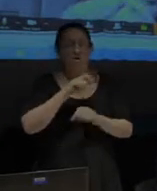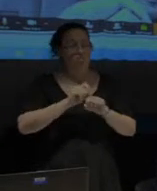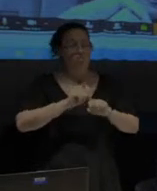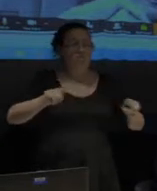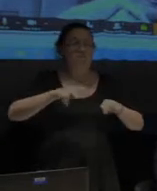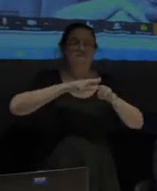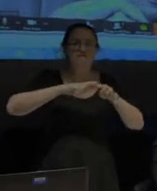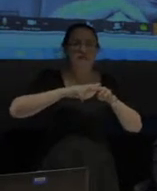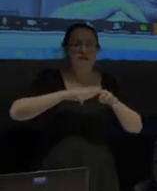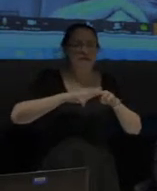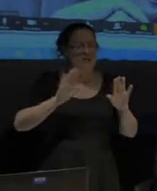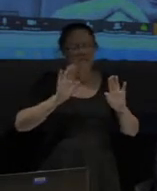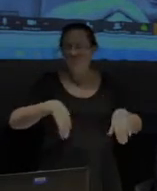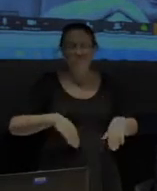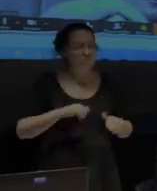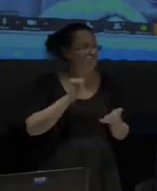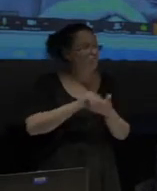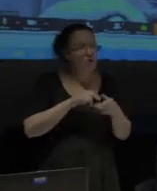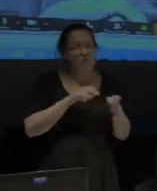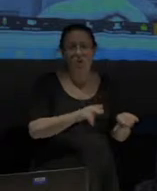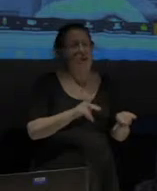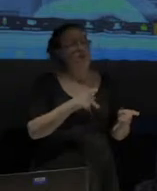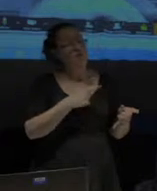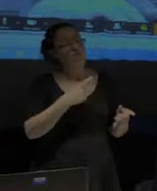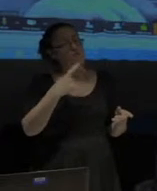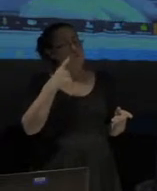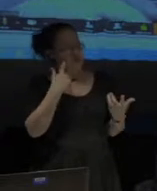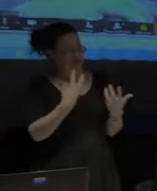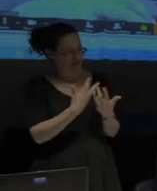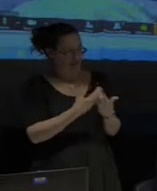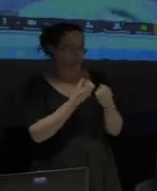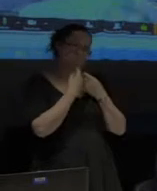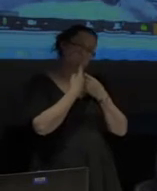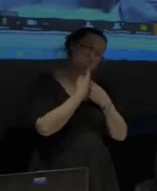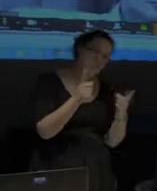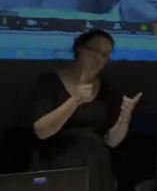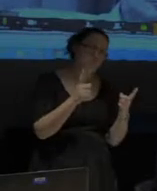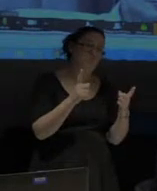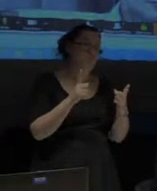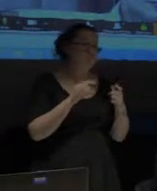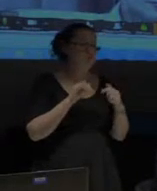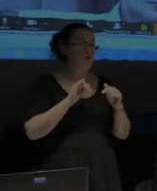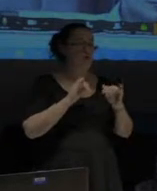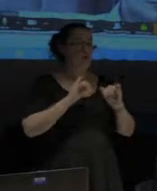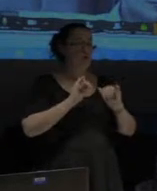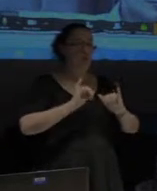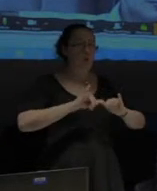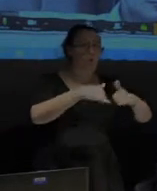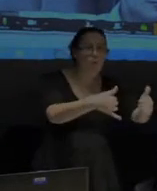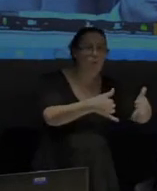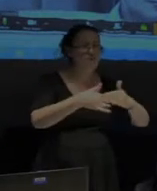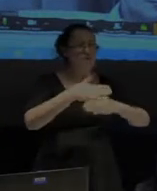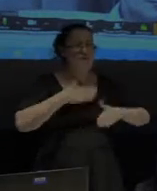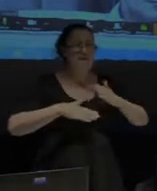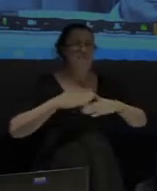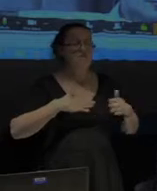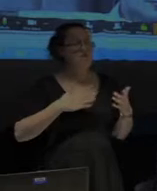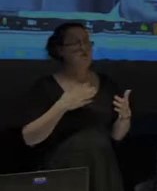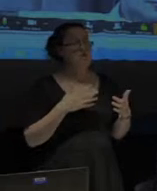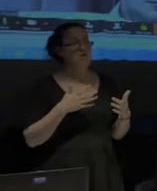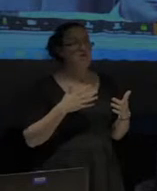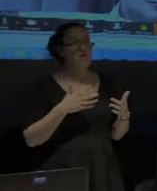just had enough. Those sort of things, and rituals, awards, behaviours, some of those sort of things that can either let people